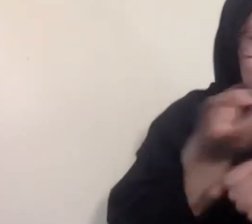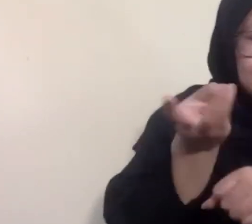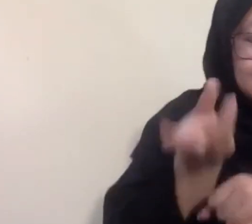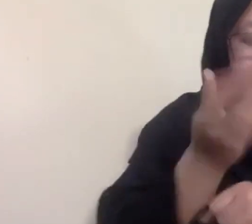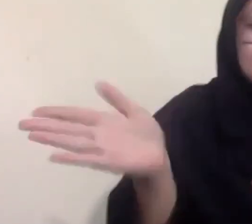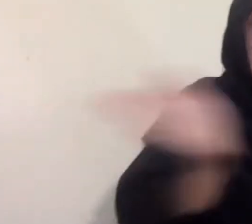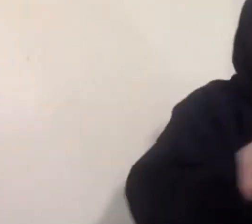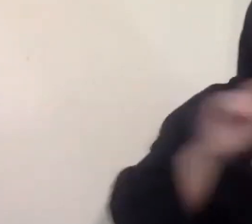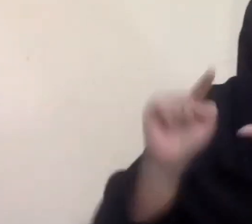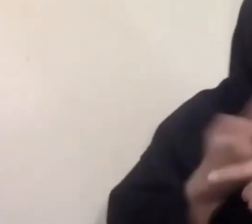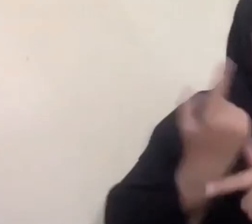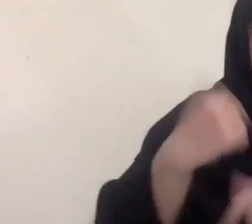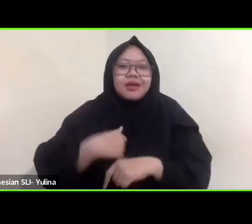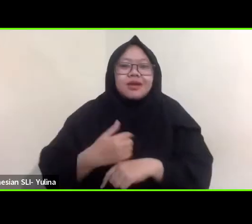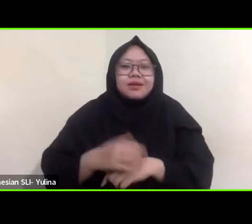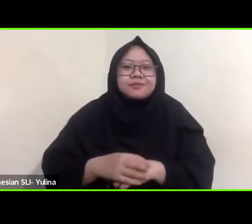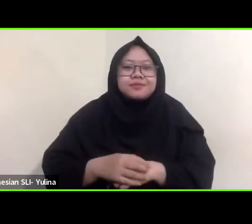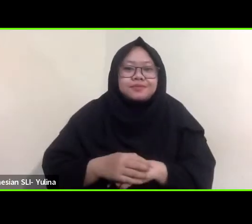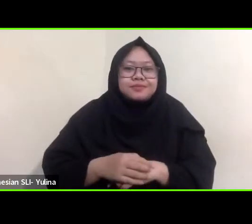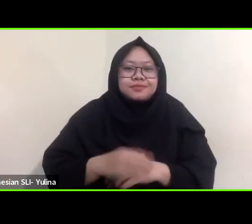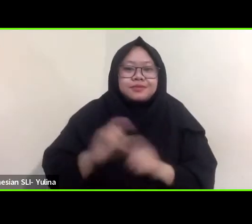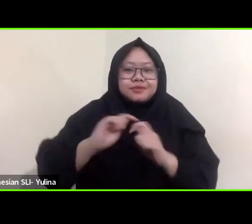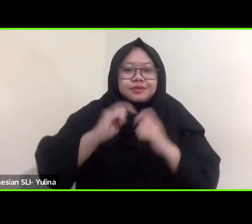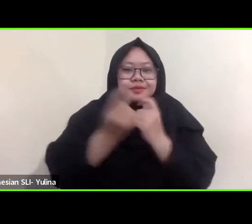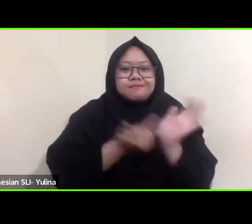please ask our tech team to display the video?